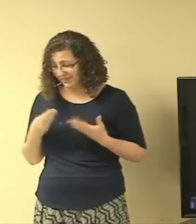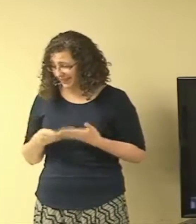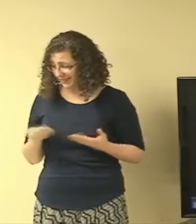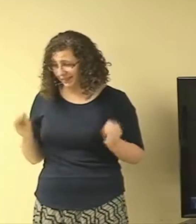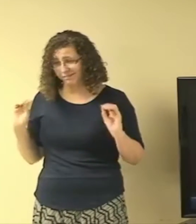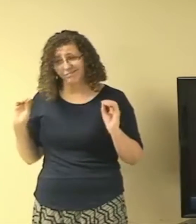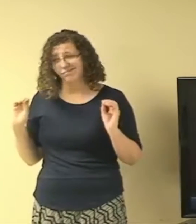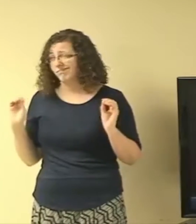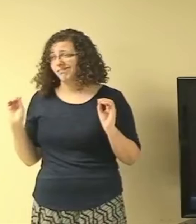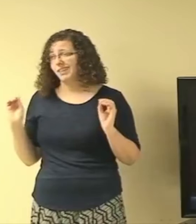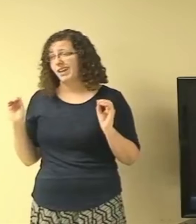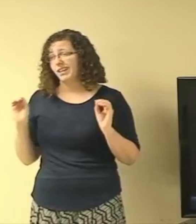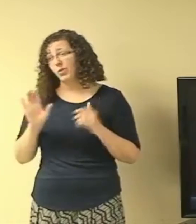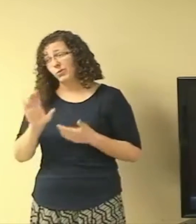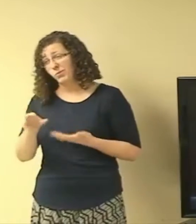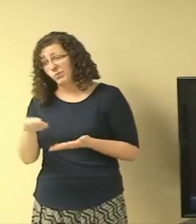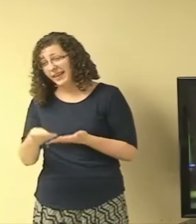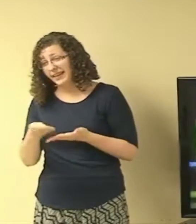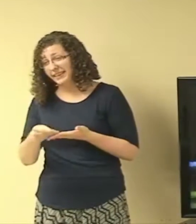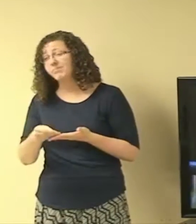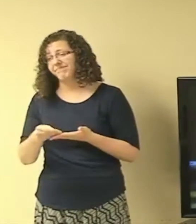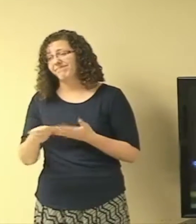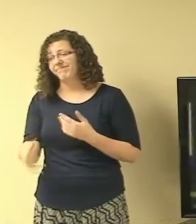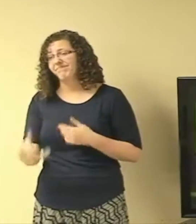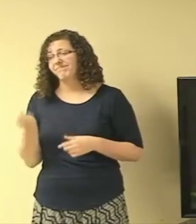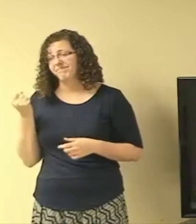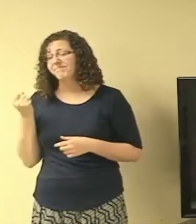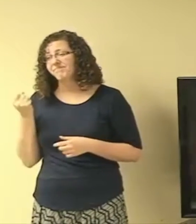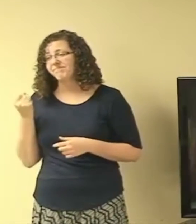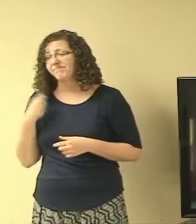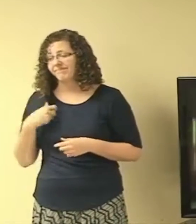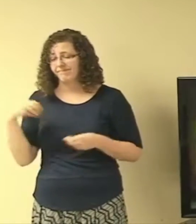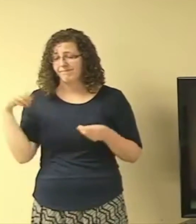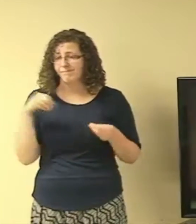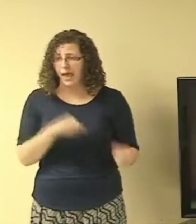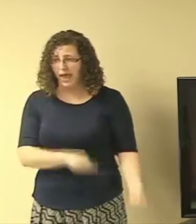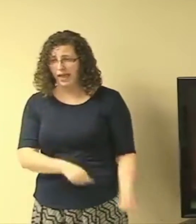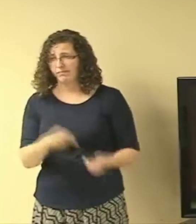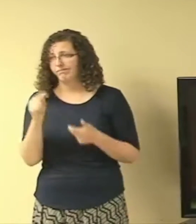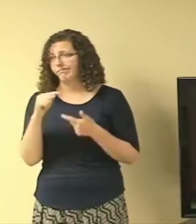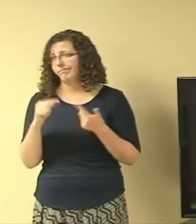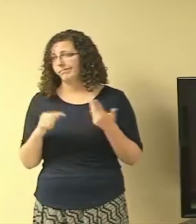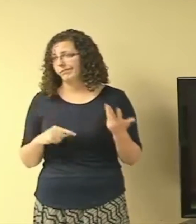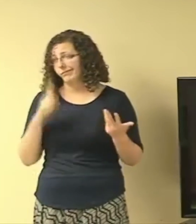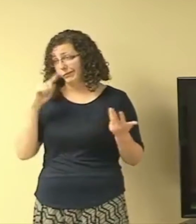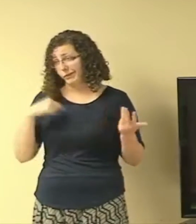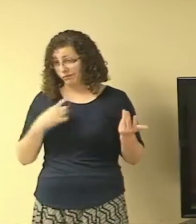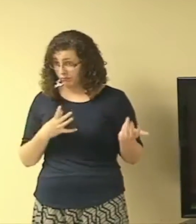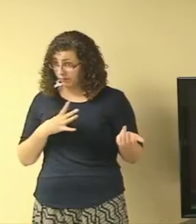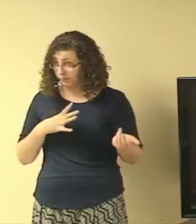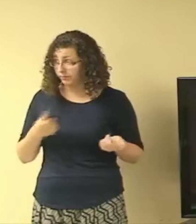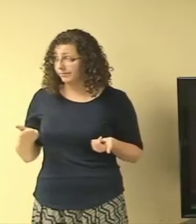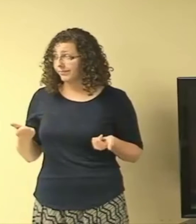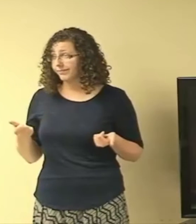so I took your money and I used it to buy some stuff for me. Is that okay?